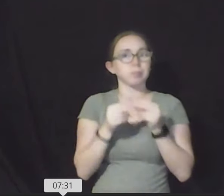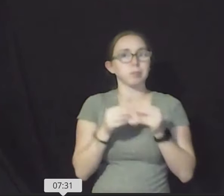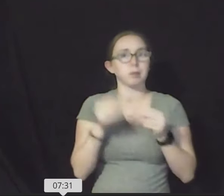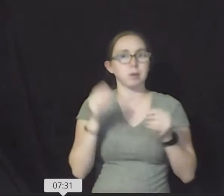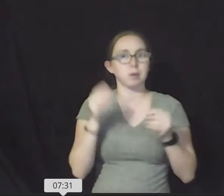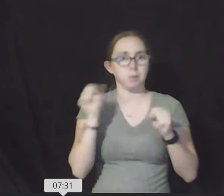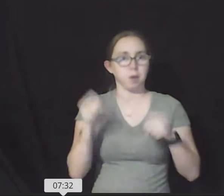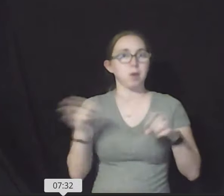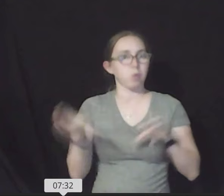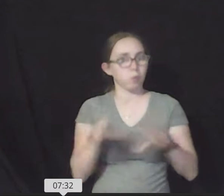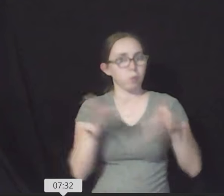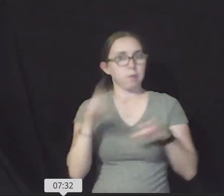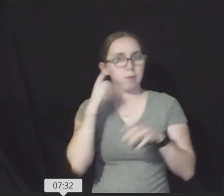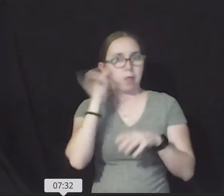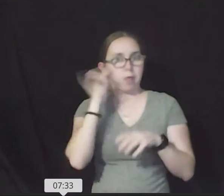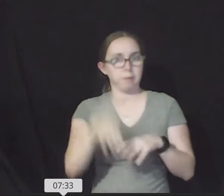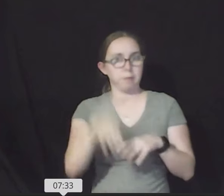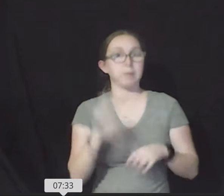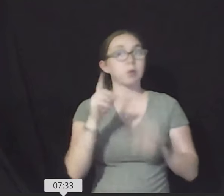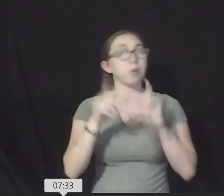any questions?